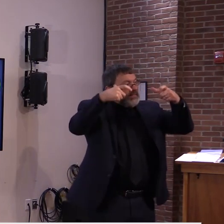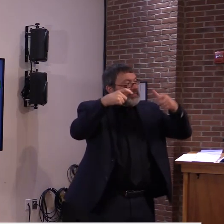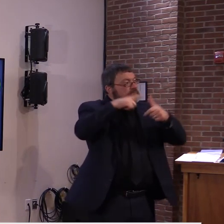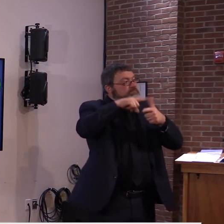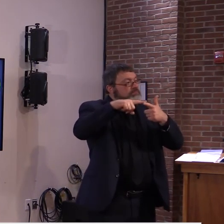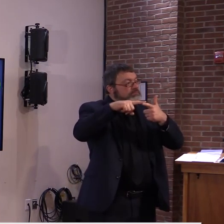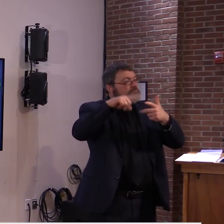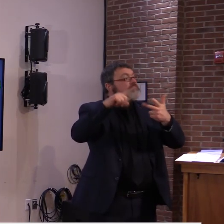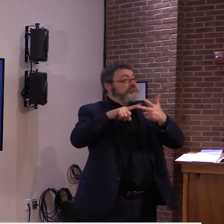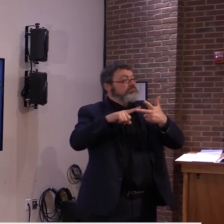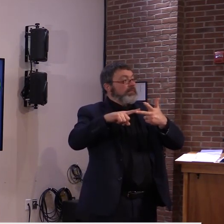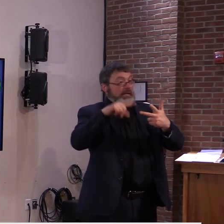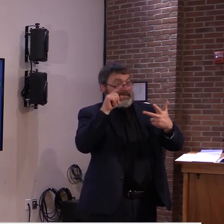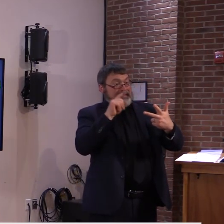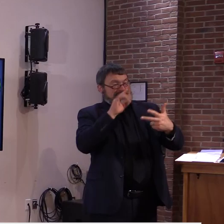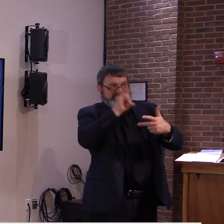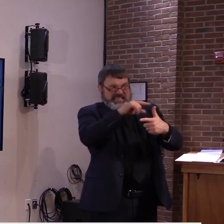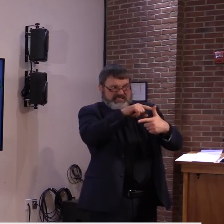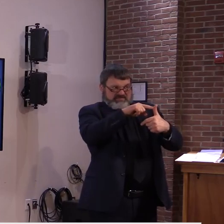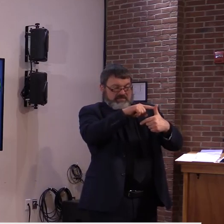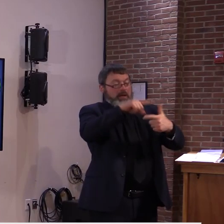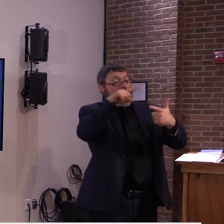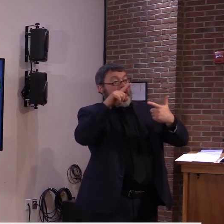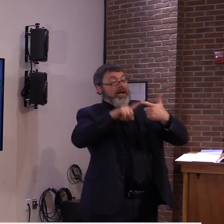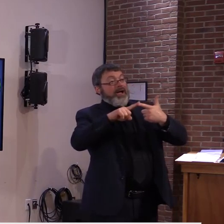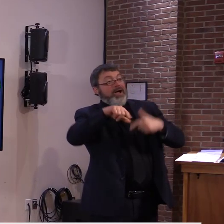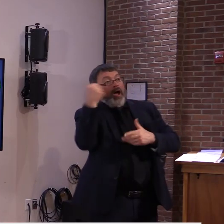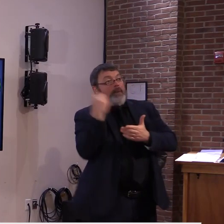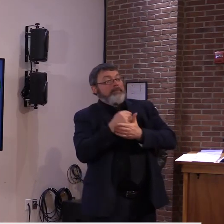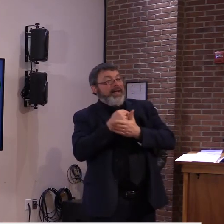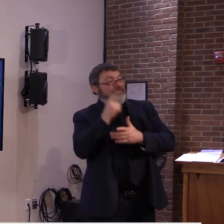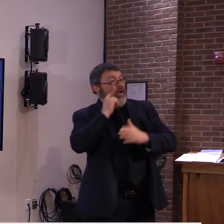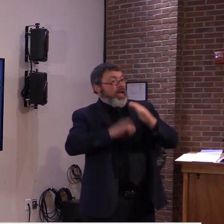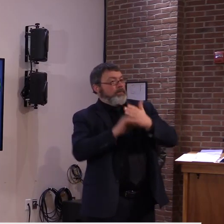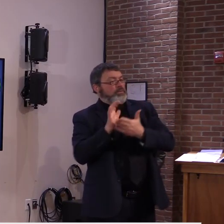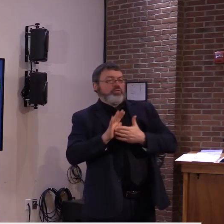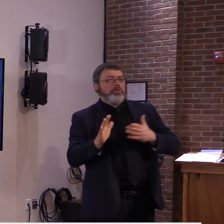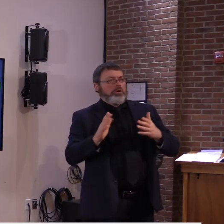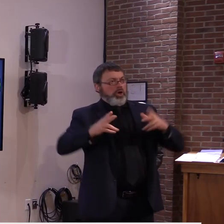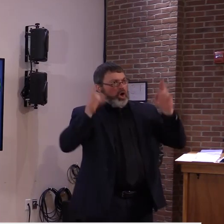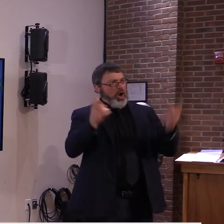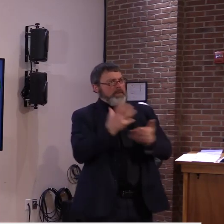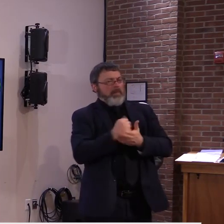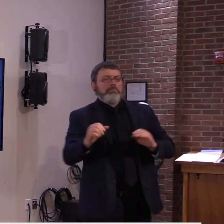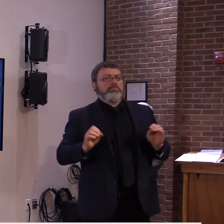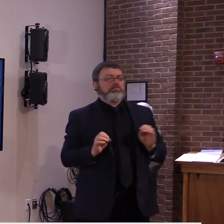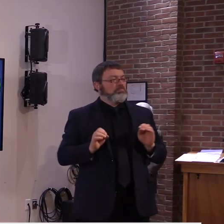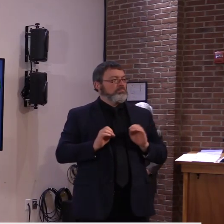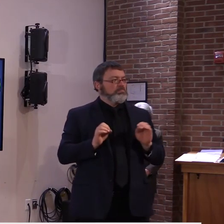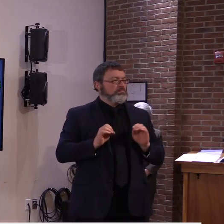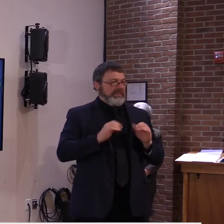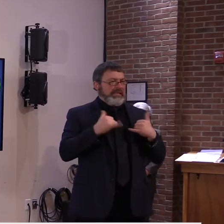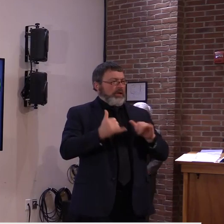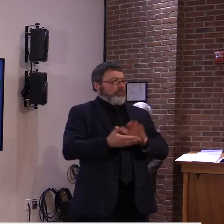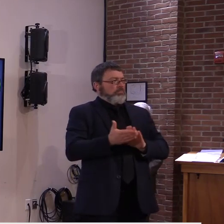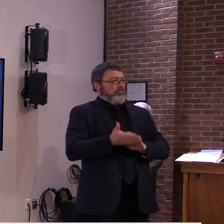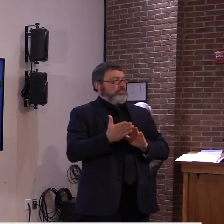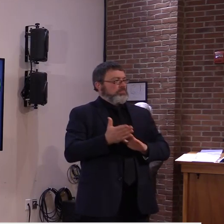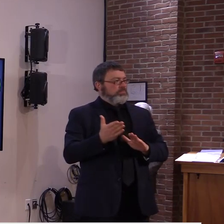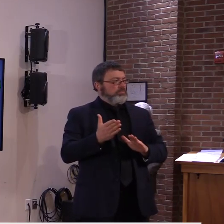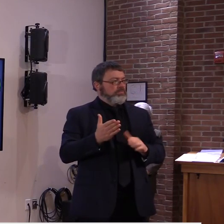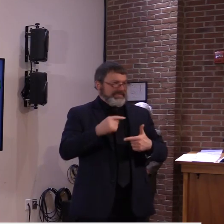the student meals programs. The ESSER funds, school districts are just now starting to take a look at those, and I expect those funds particularly